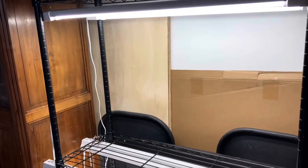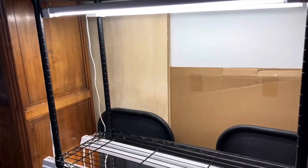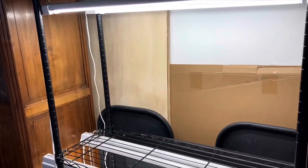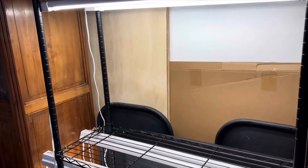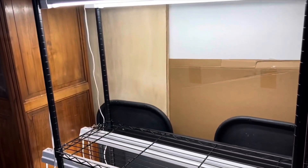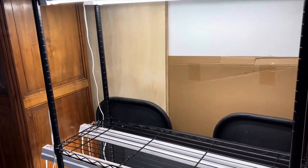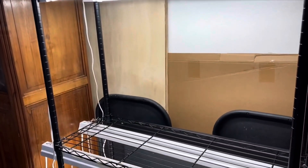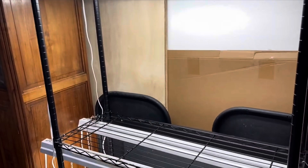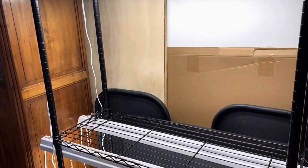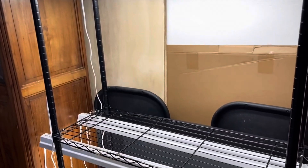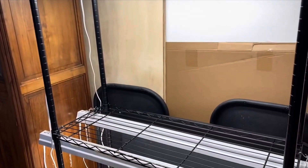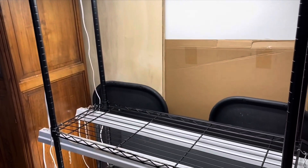floor.